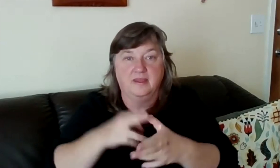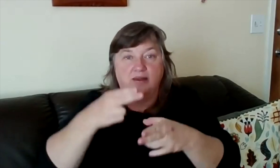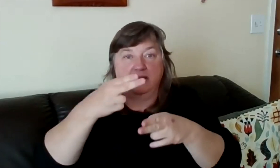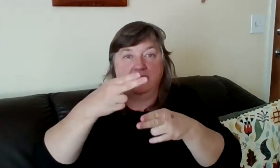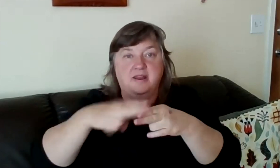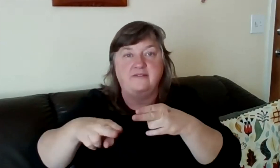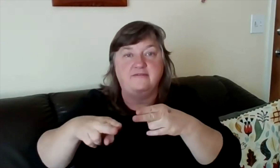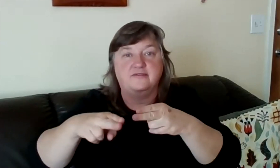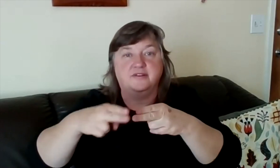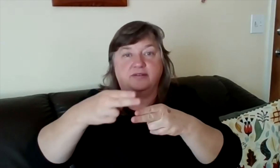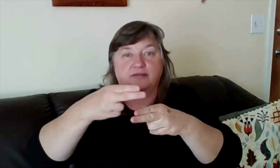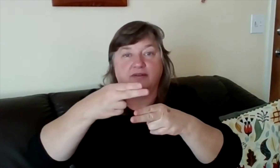knife,